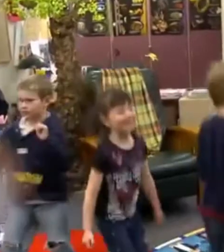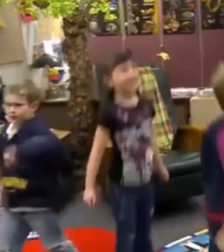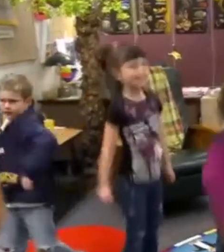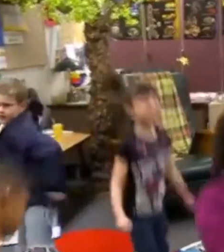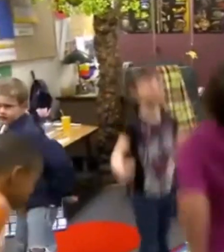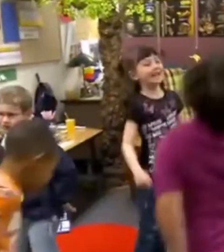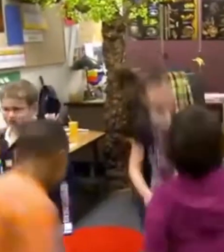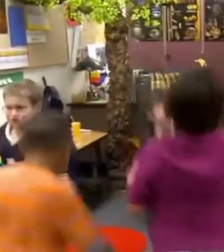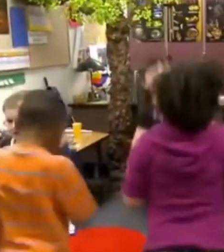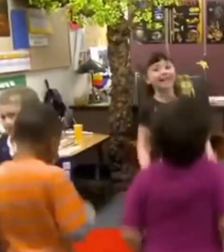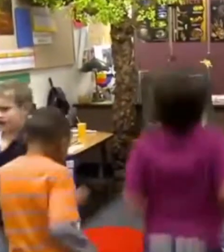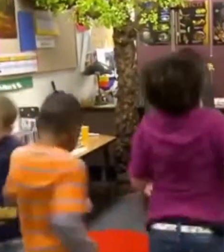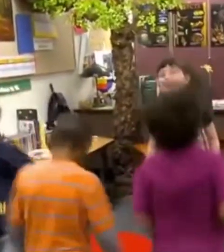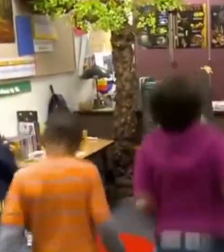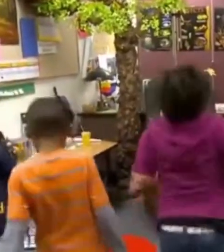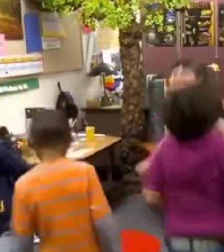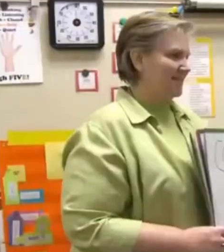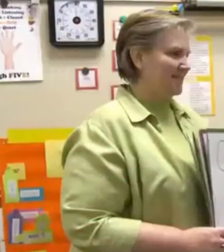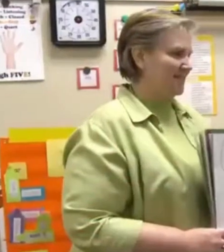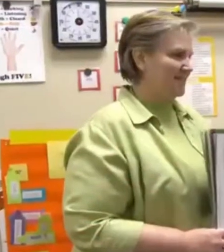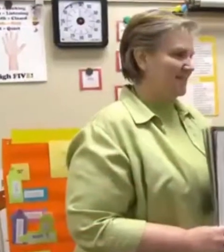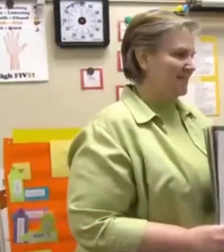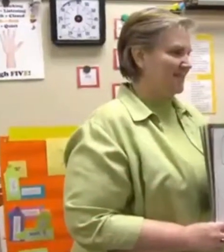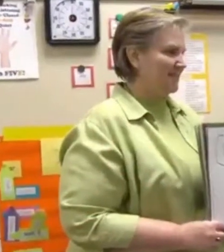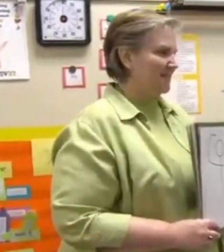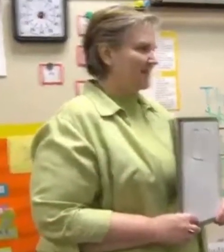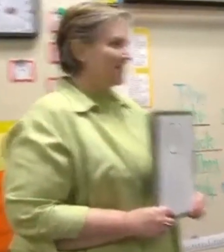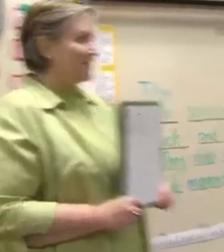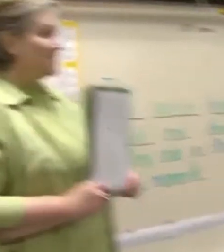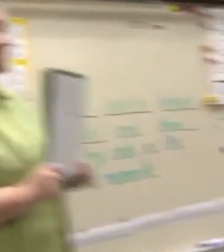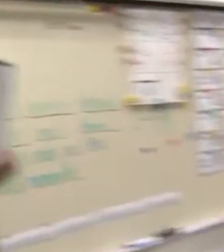it is you're supposed to be doing.